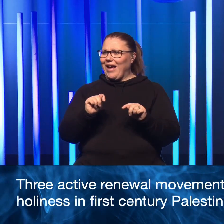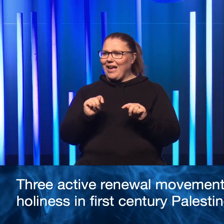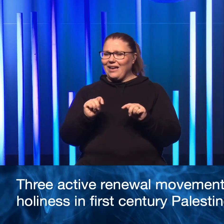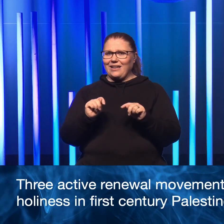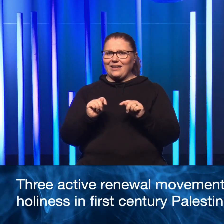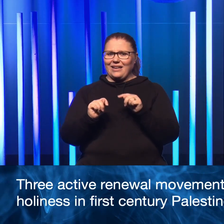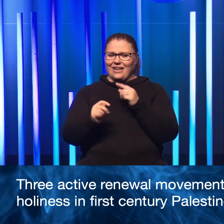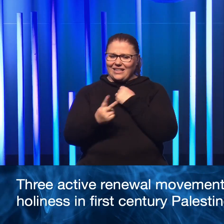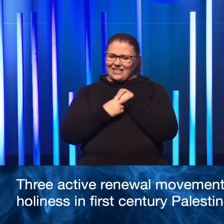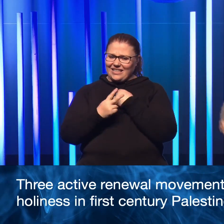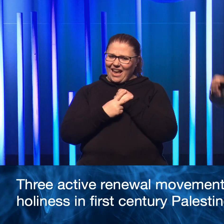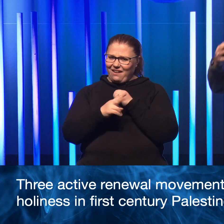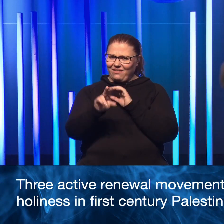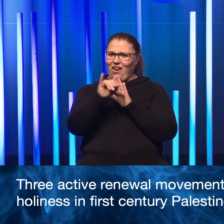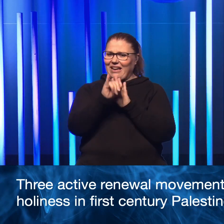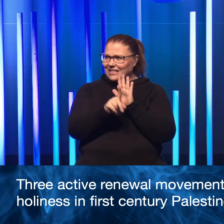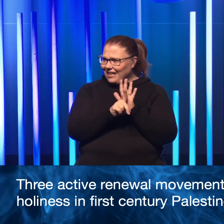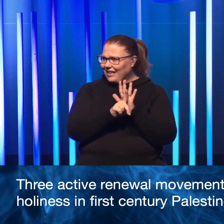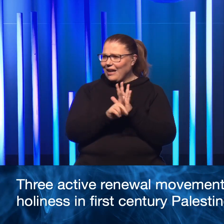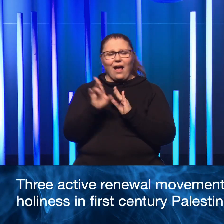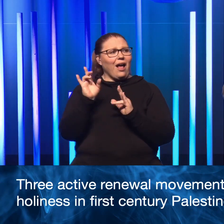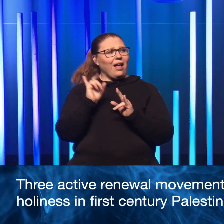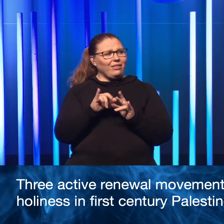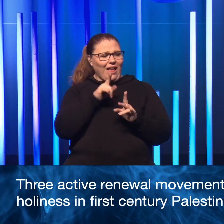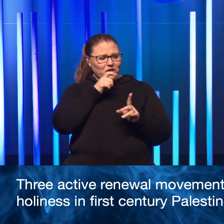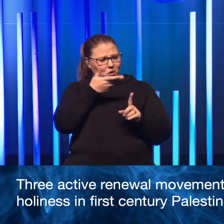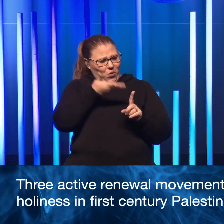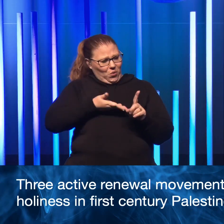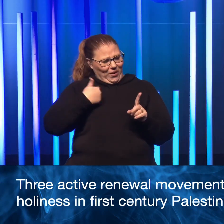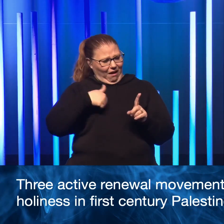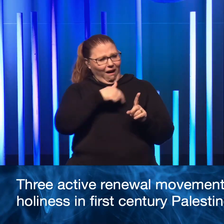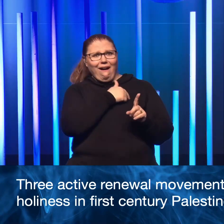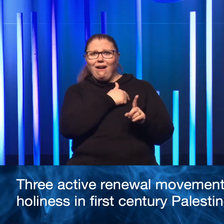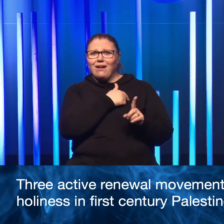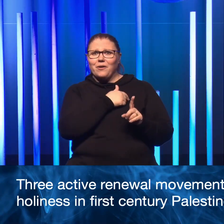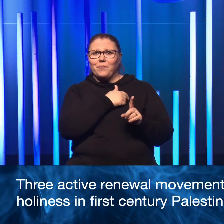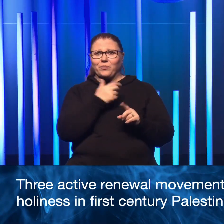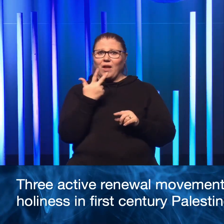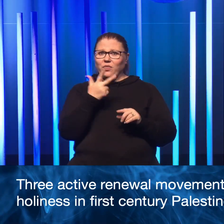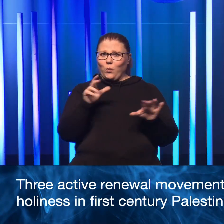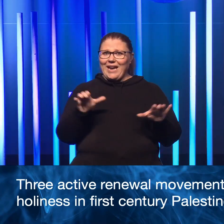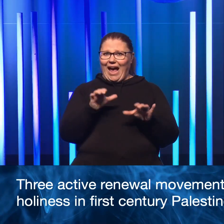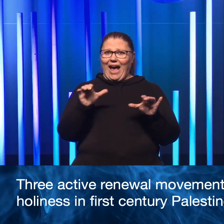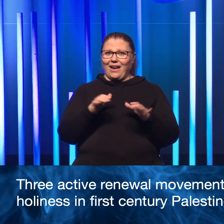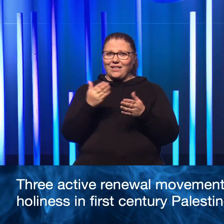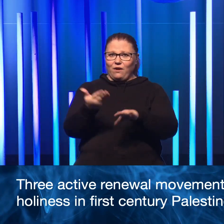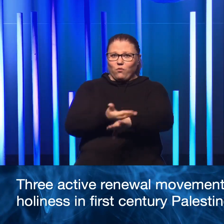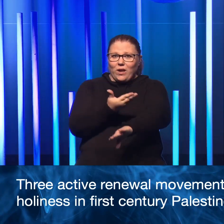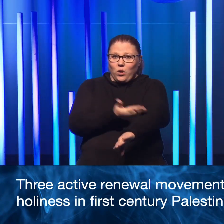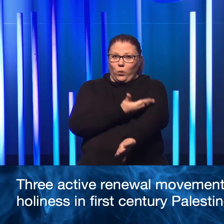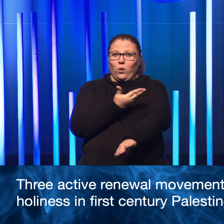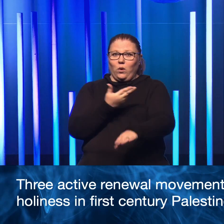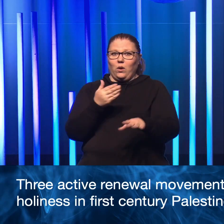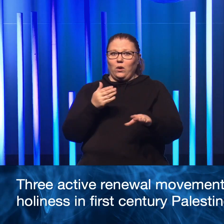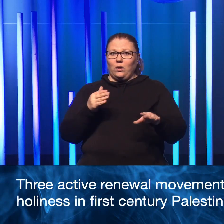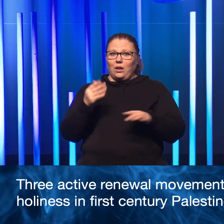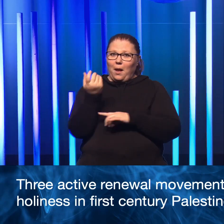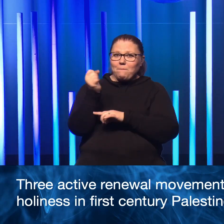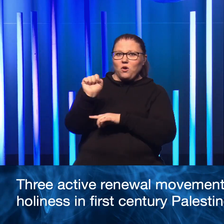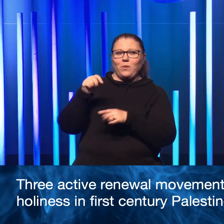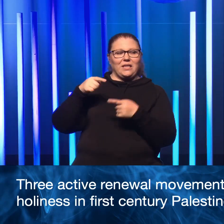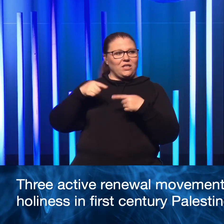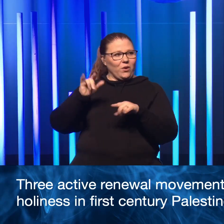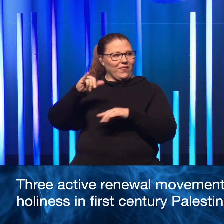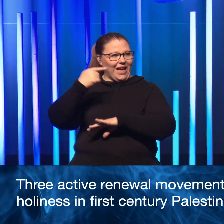their identity. And it was saying, this is who we are. And so there were 3 active renewal movements in the day. And it intensified